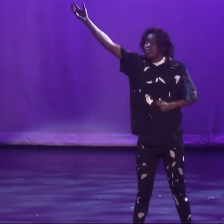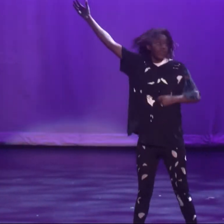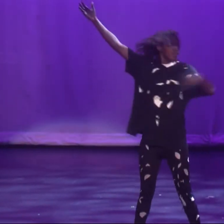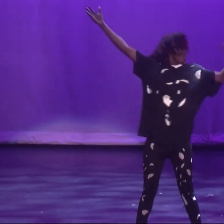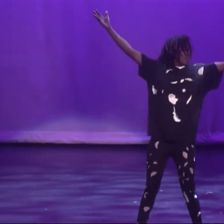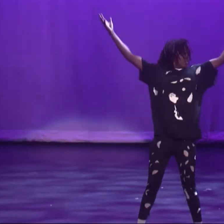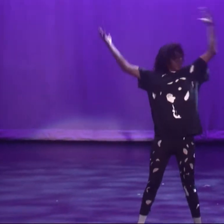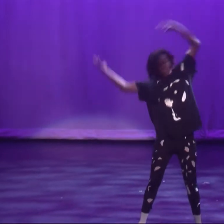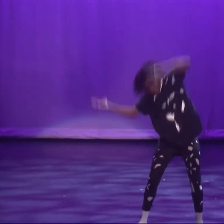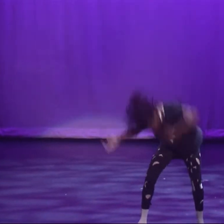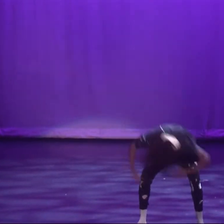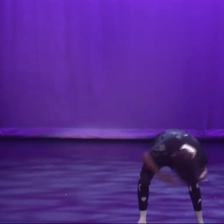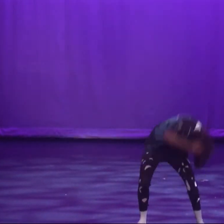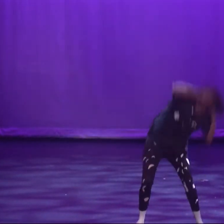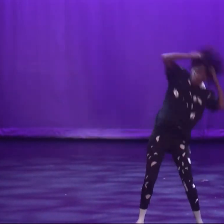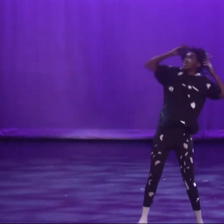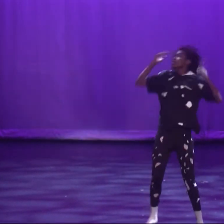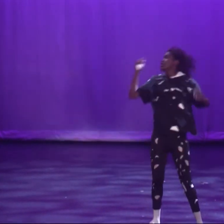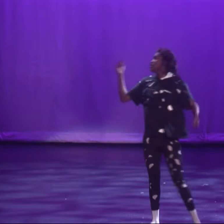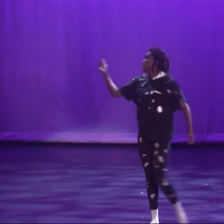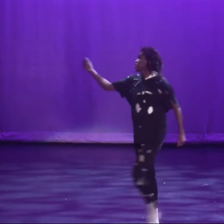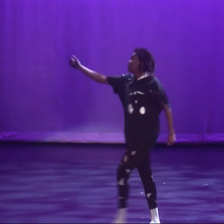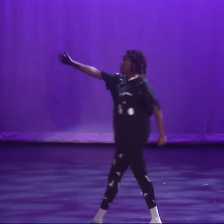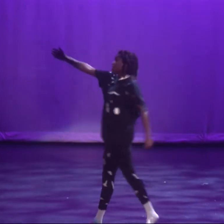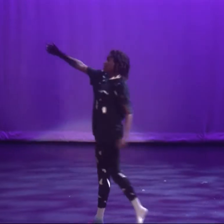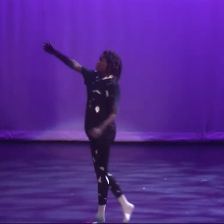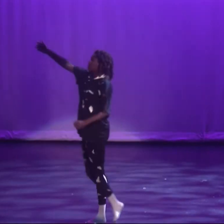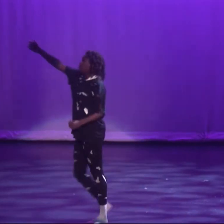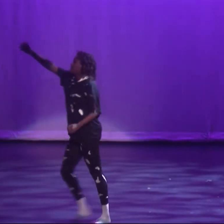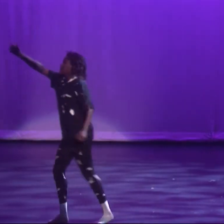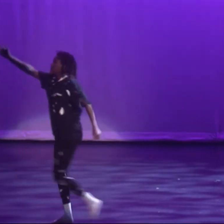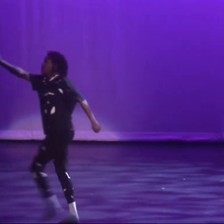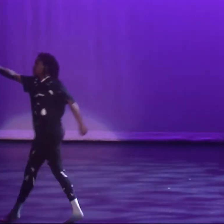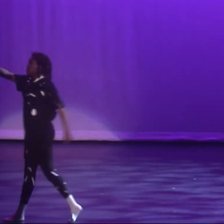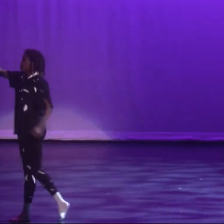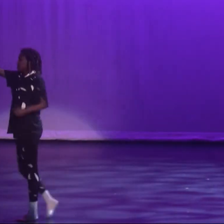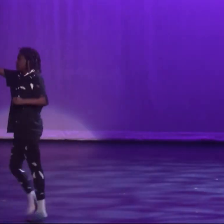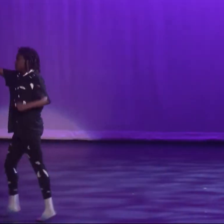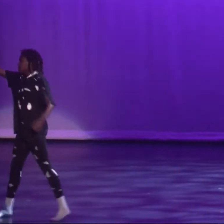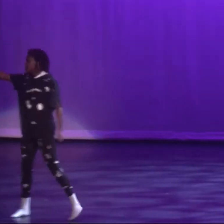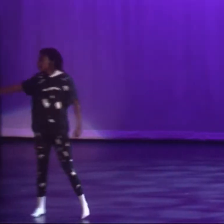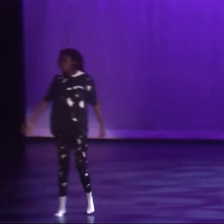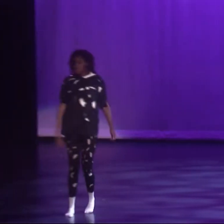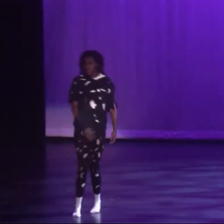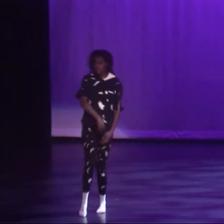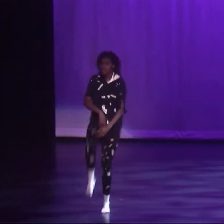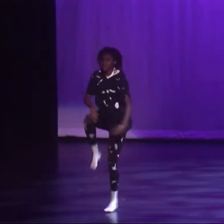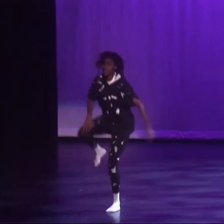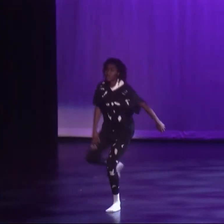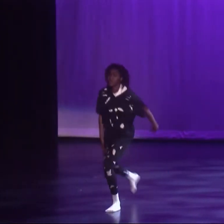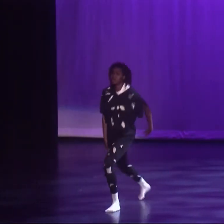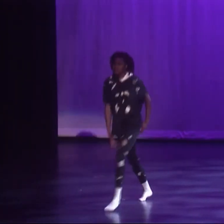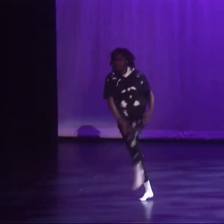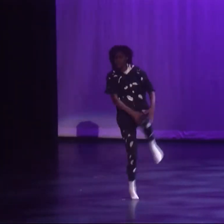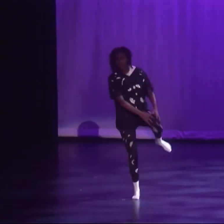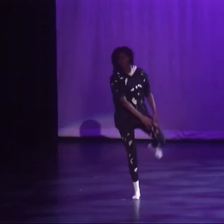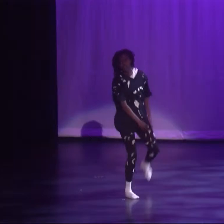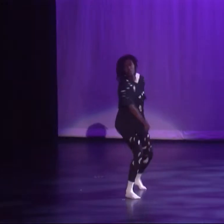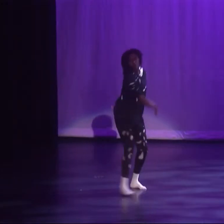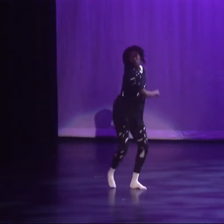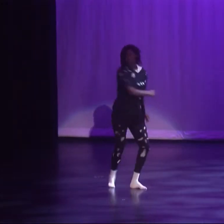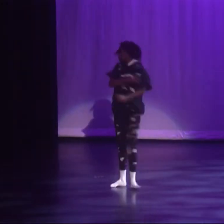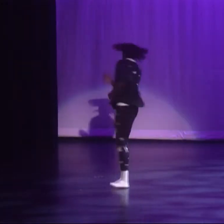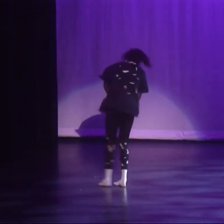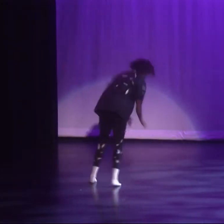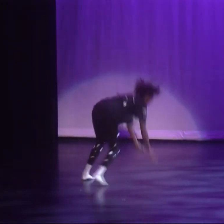I don't wanna lose it, but I'm not getting through this. Hey, should